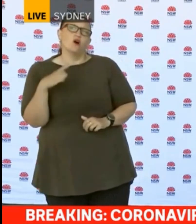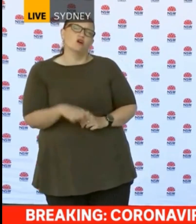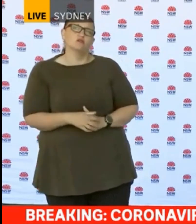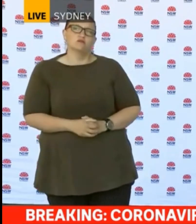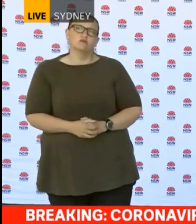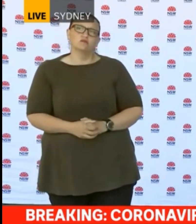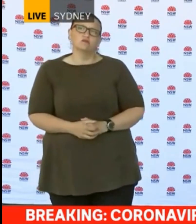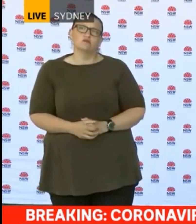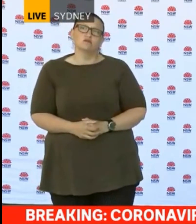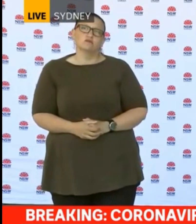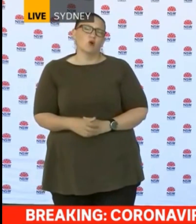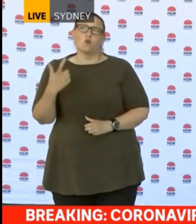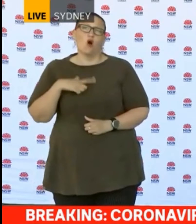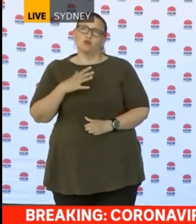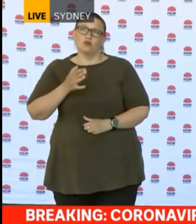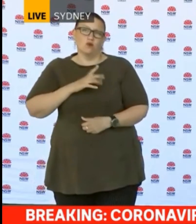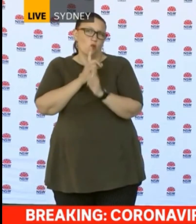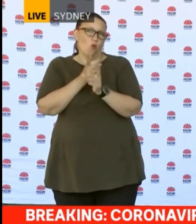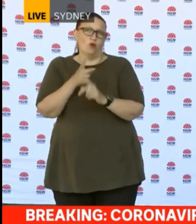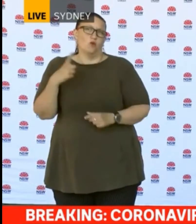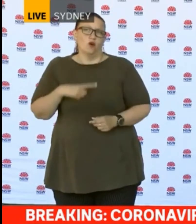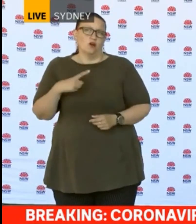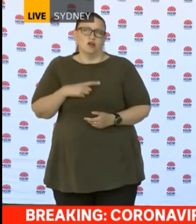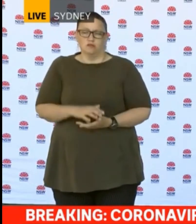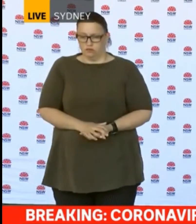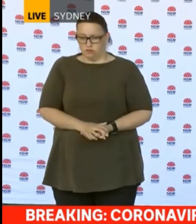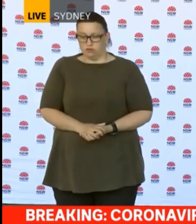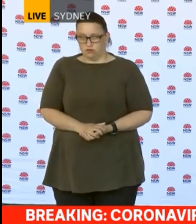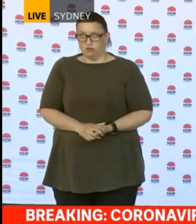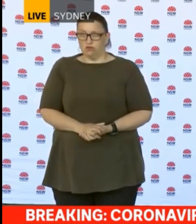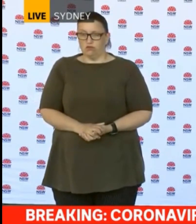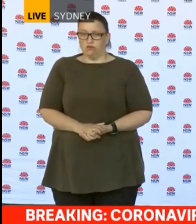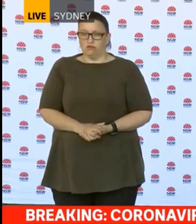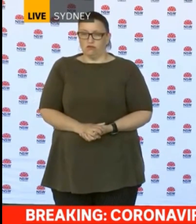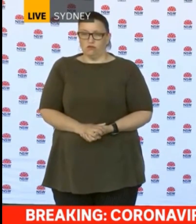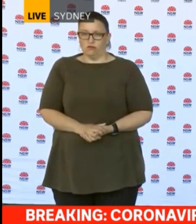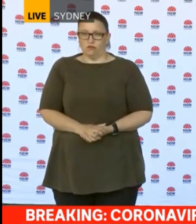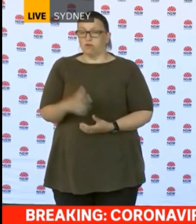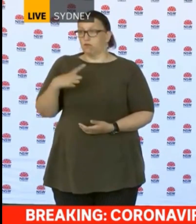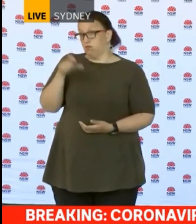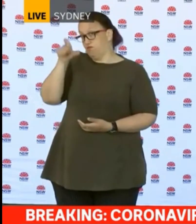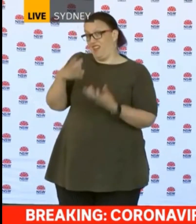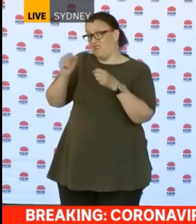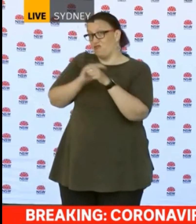explain the reasoning behind why you don't need a venue for that hospital?